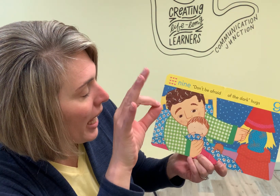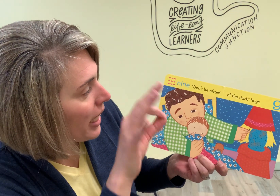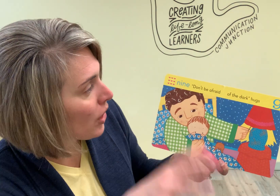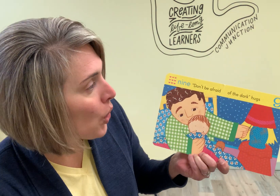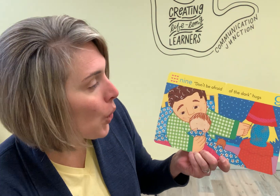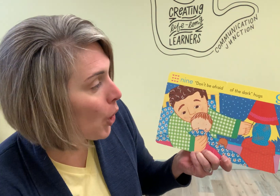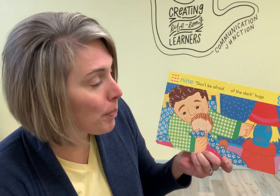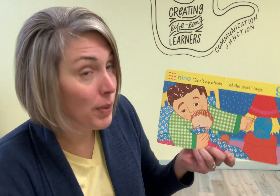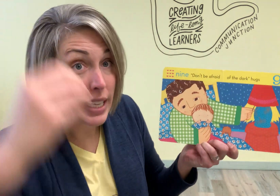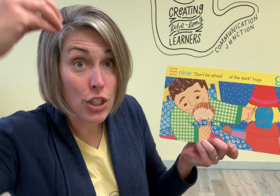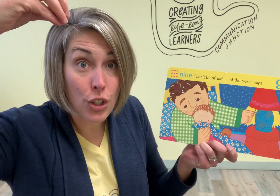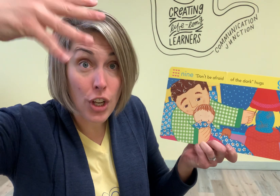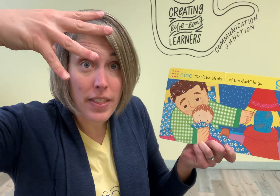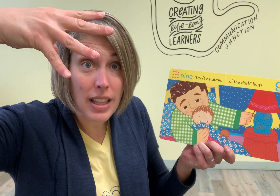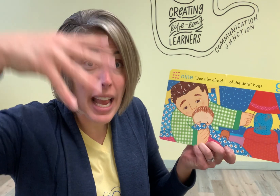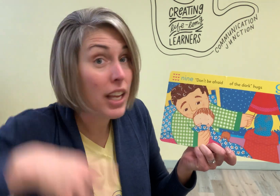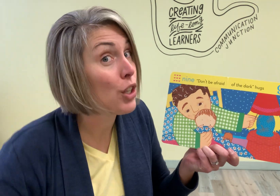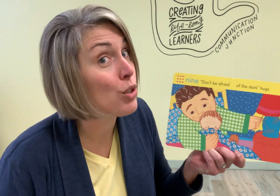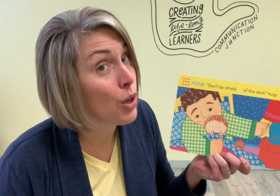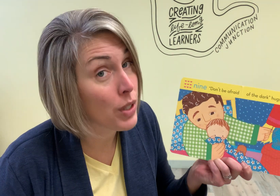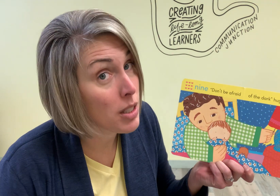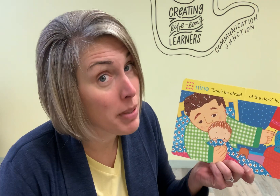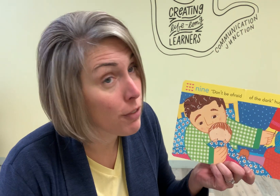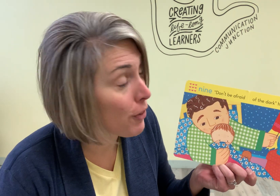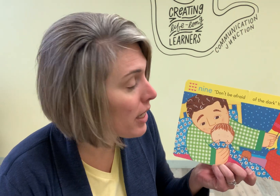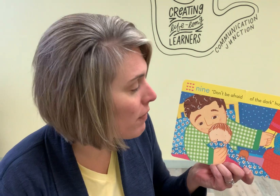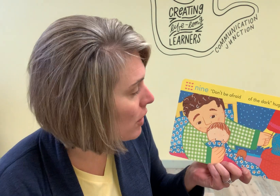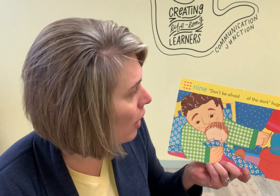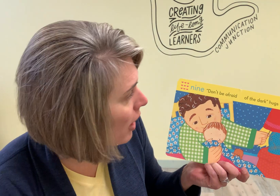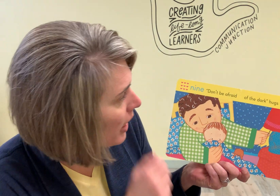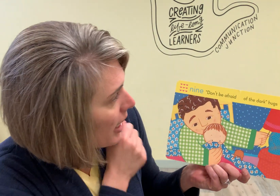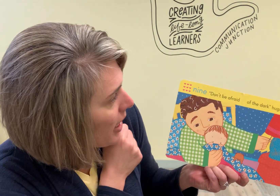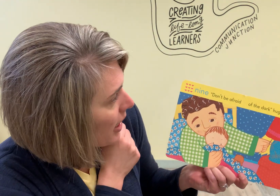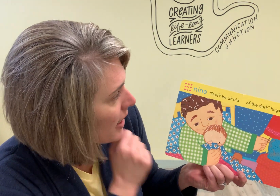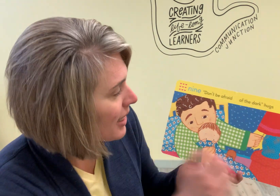9. Oh, let's turn on the light. You don't want to be afraid of the dark. Hugs.